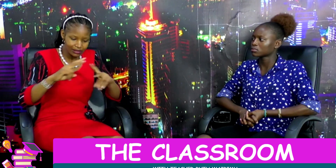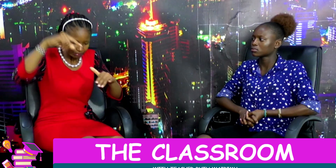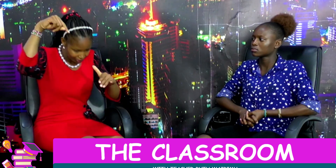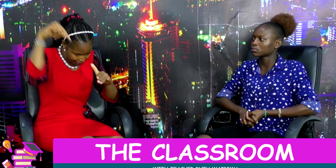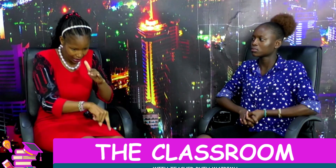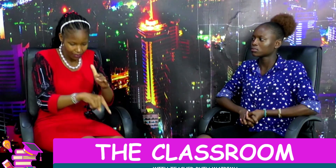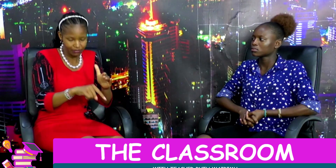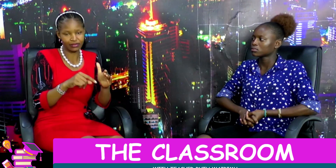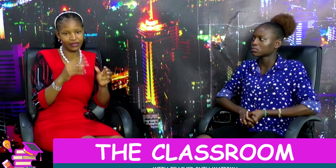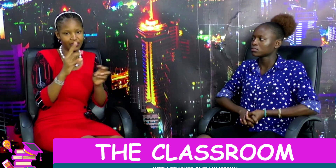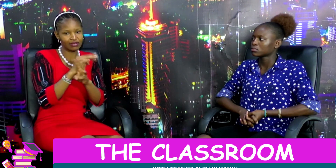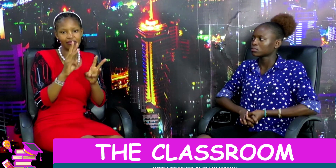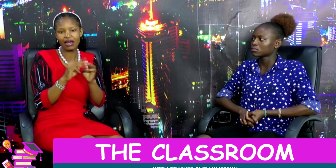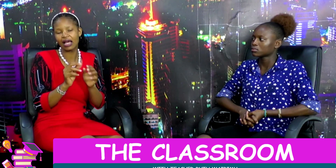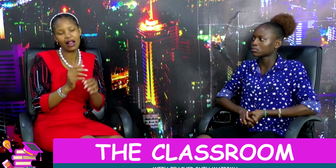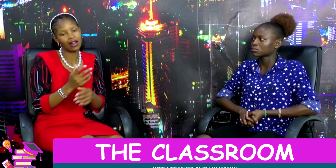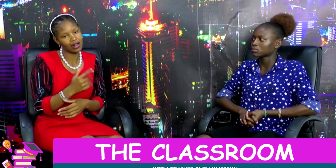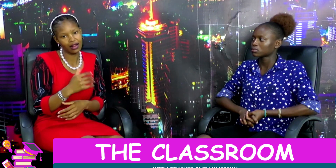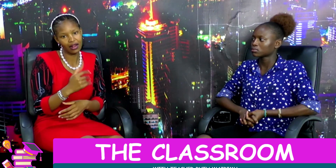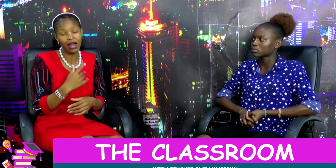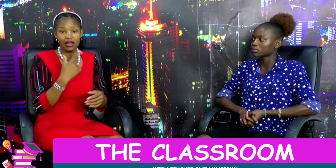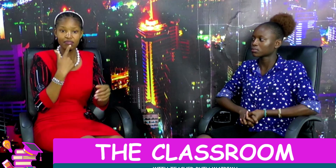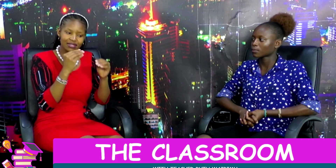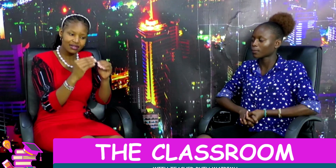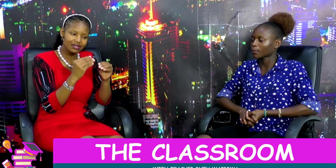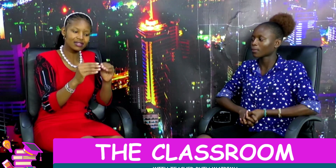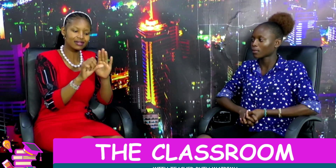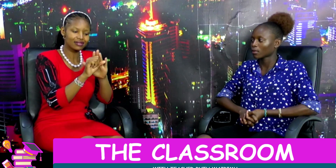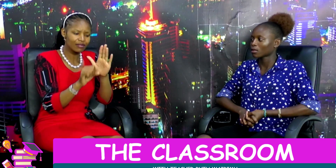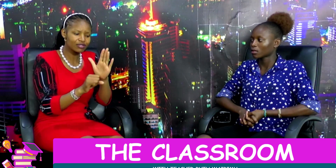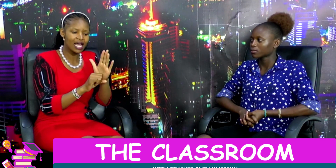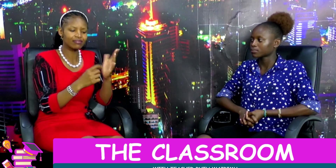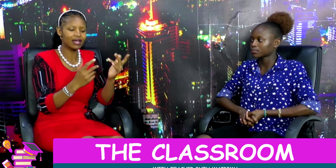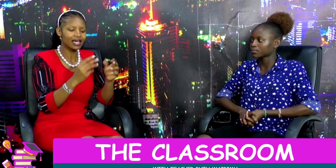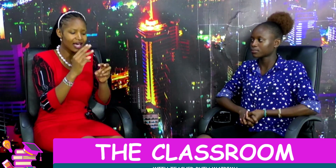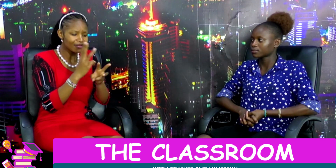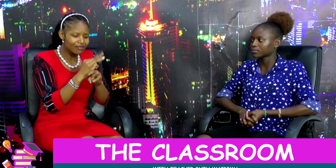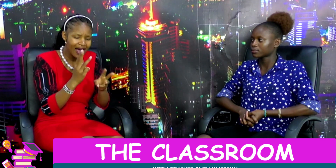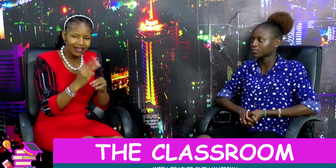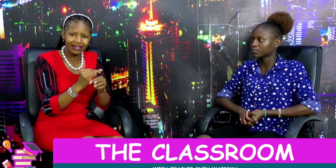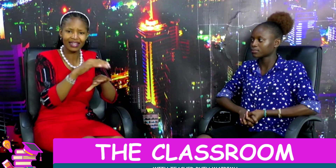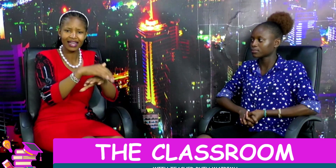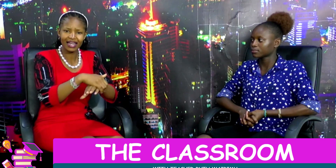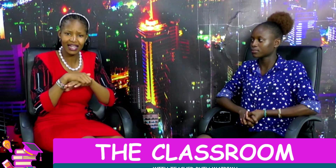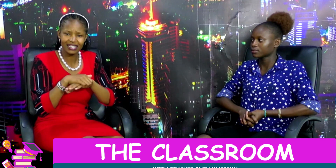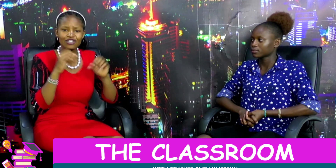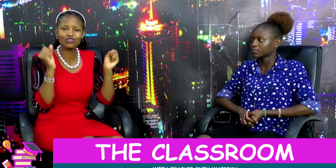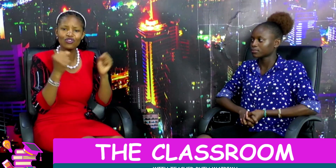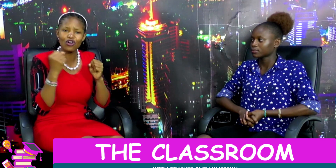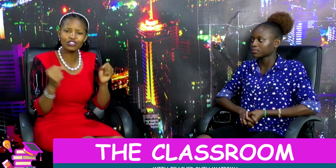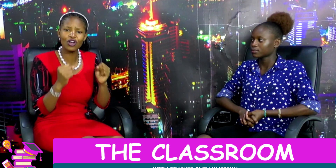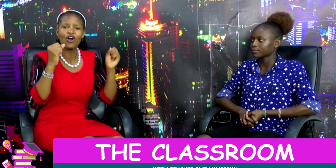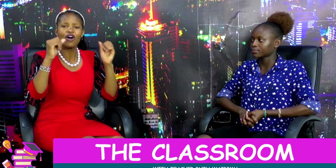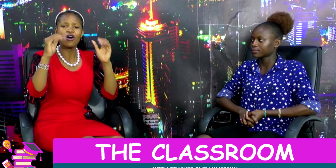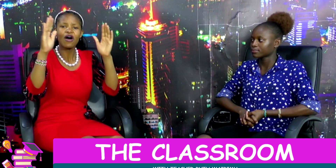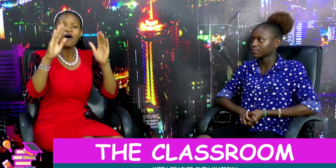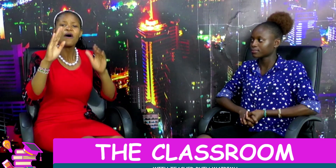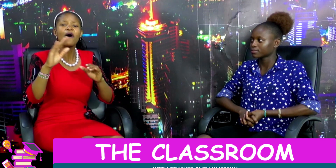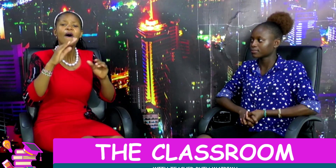when people get to say deaf people cannot really understand deeply, that's wrong. But if you get to teach them so well, mathematics, English,